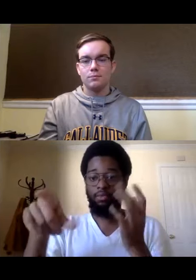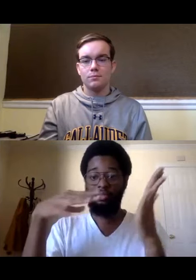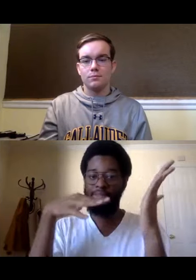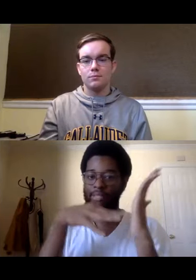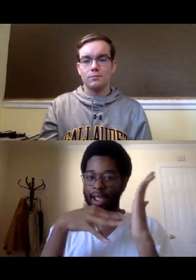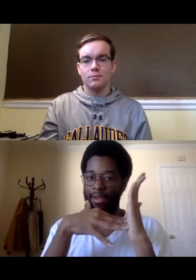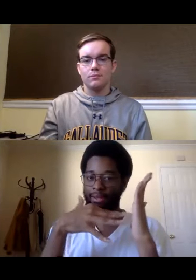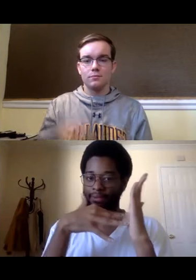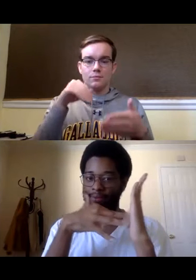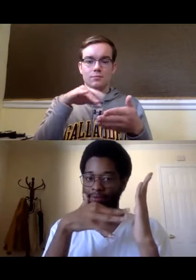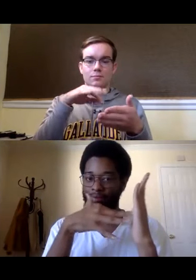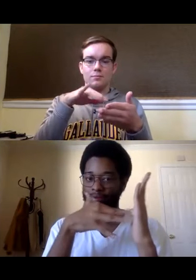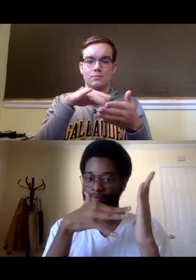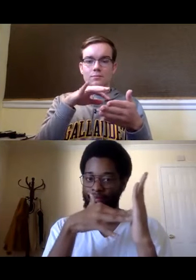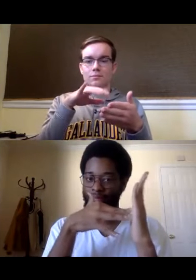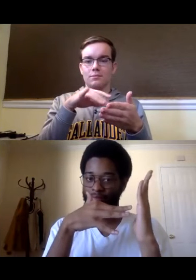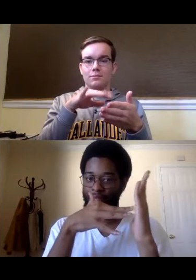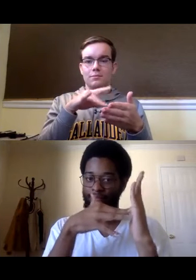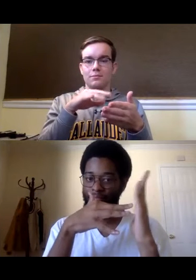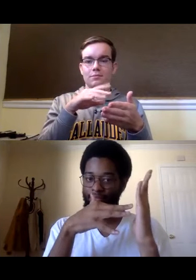The last one on the screen here is study.